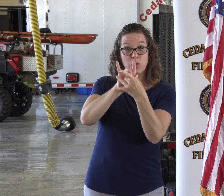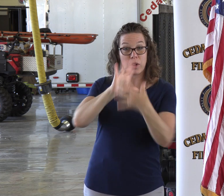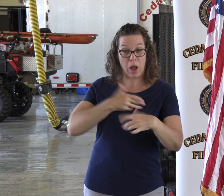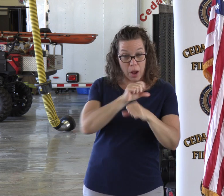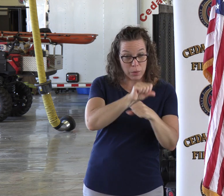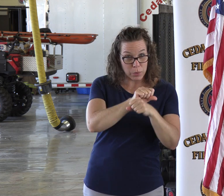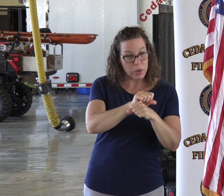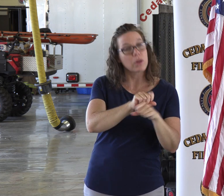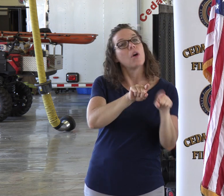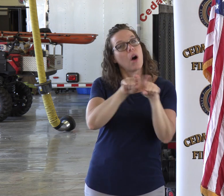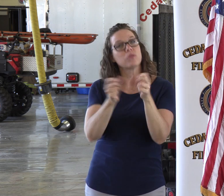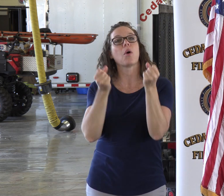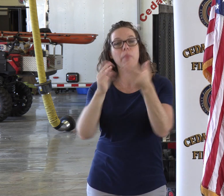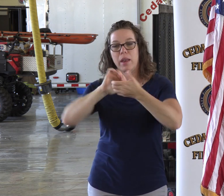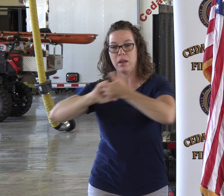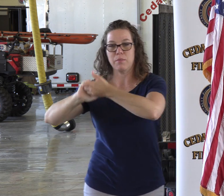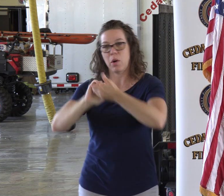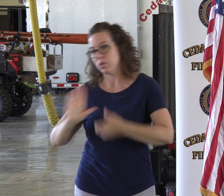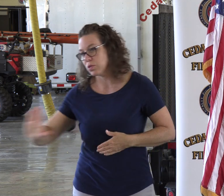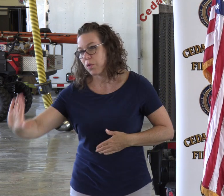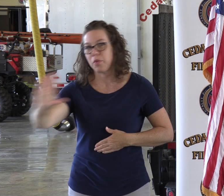work, but the work of many partners.